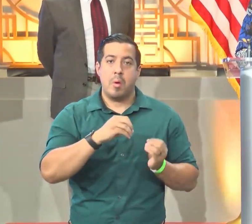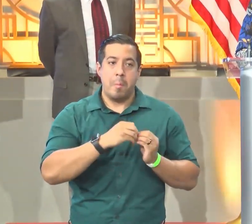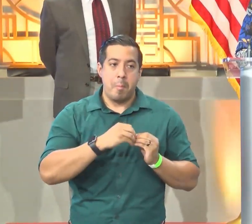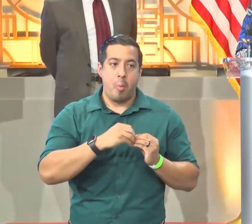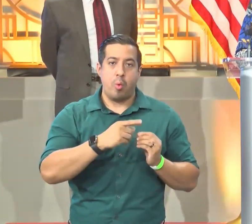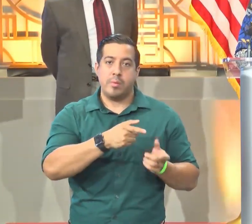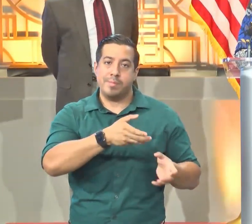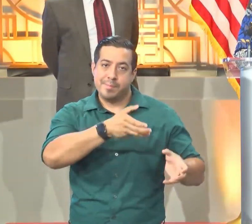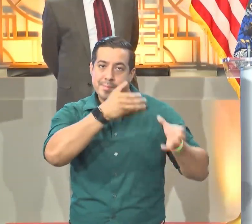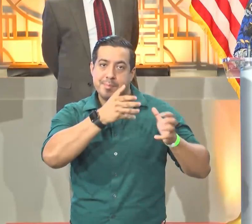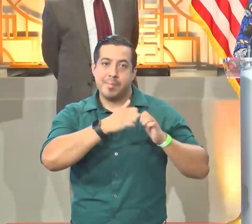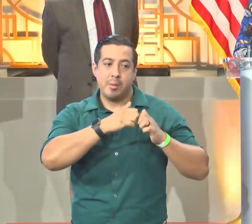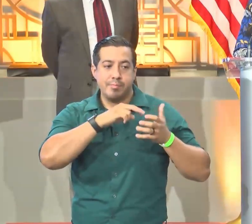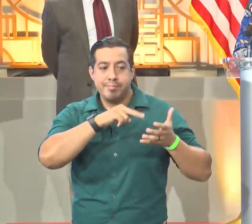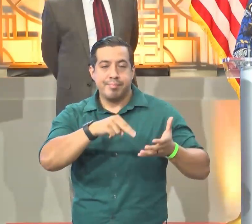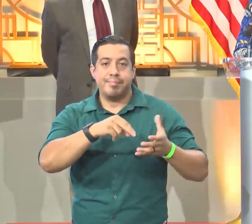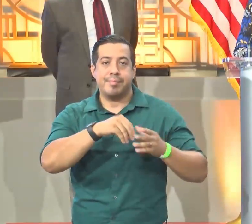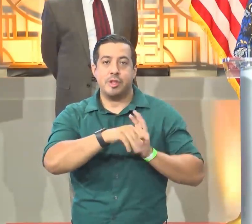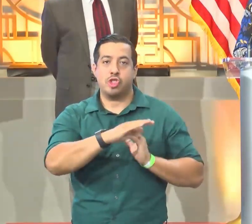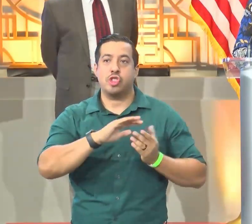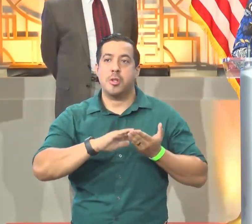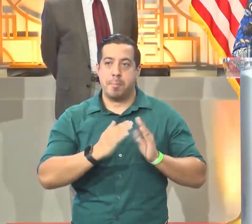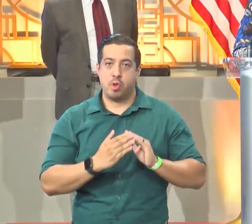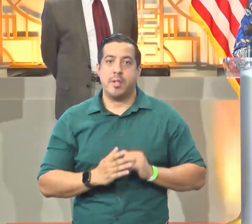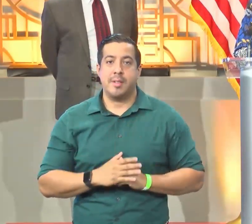literate community and city.